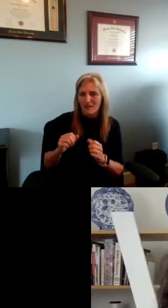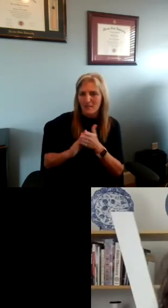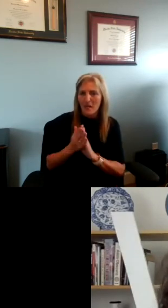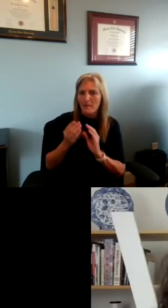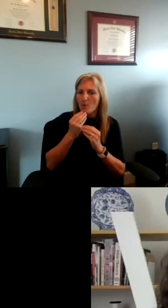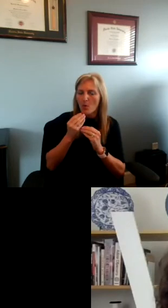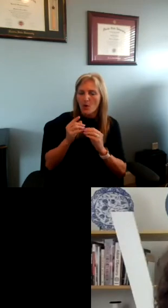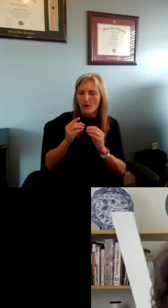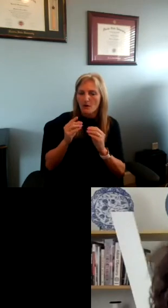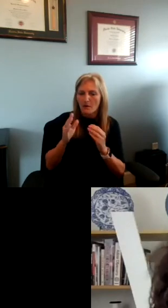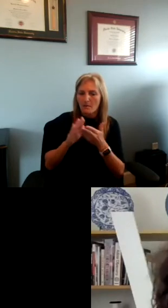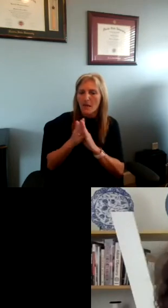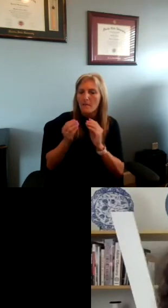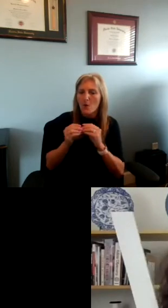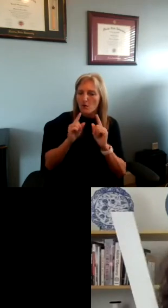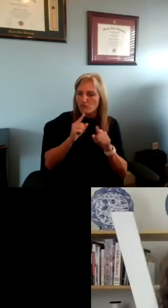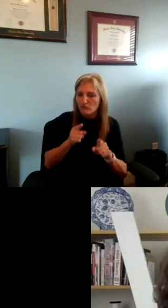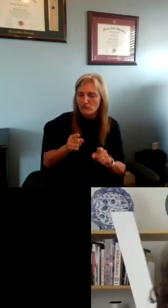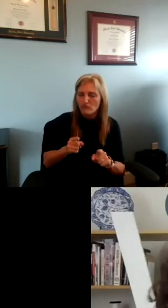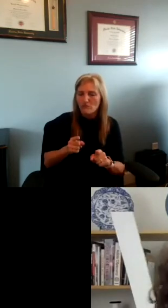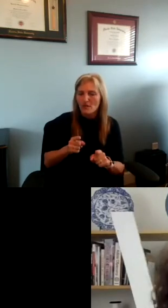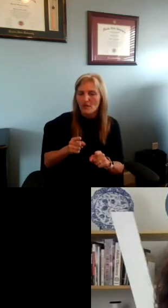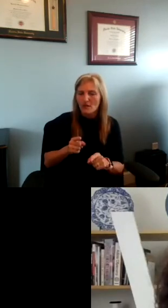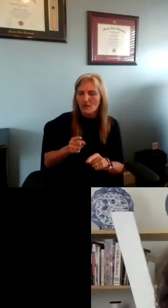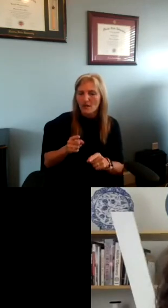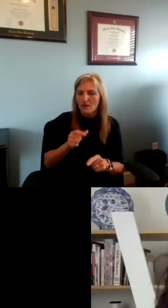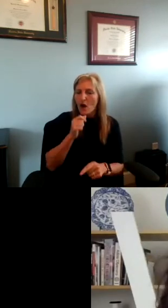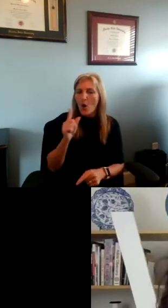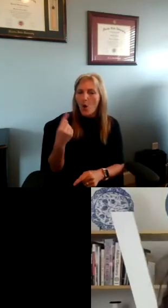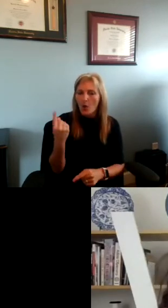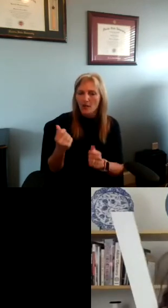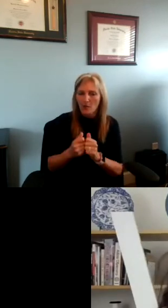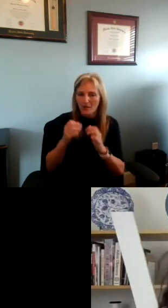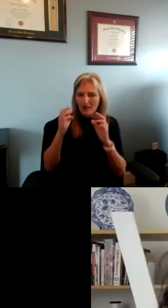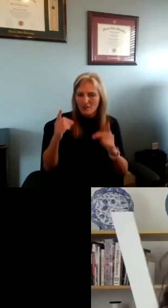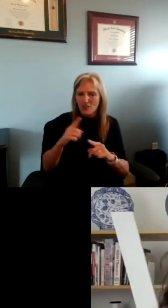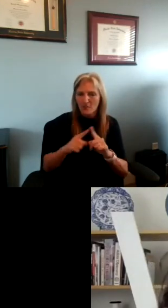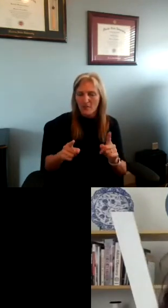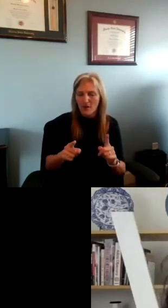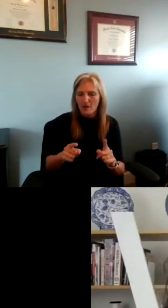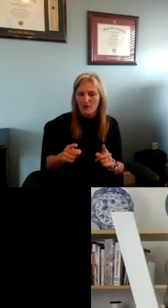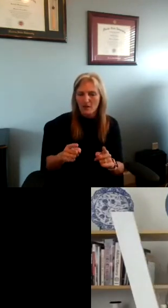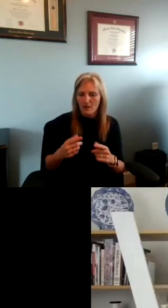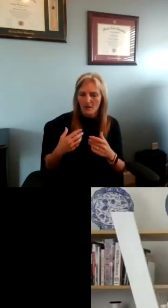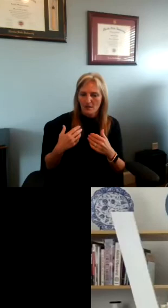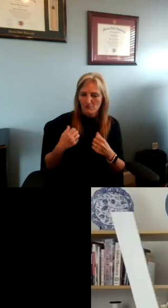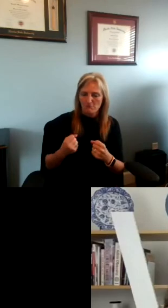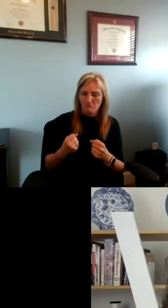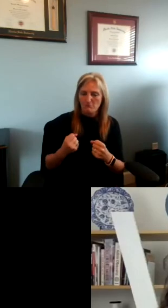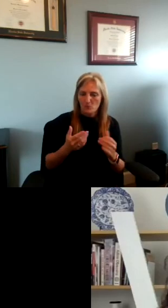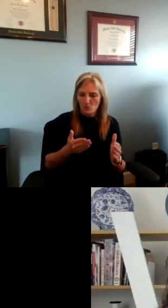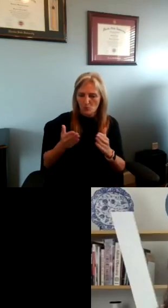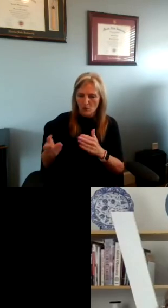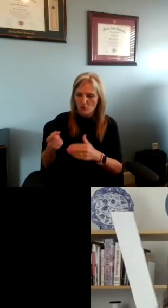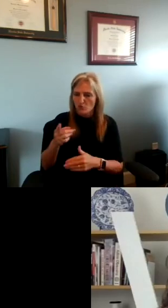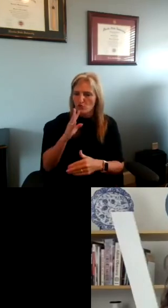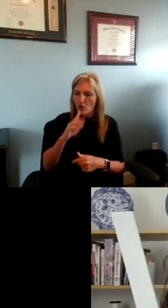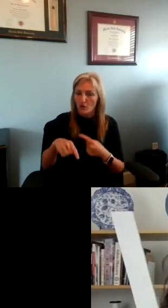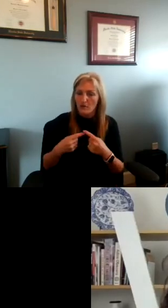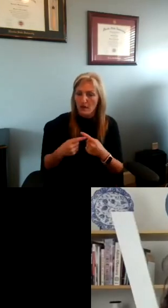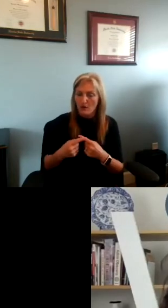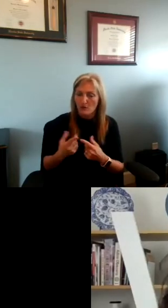that they are enabling more education, but also those wellness pathways that you spoke about in your talk?